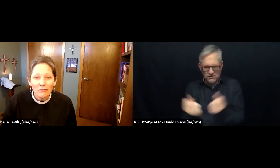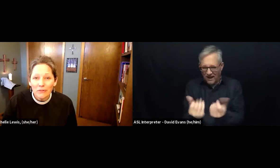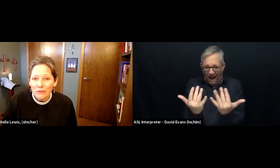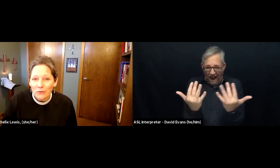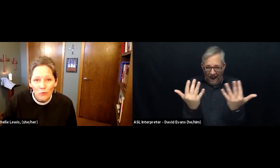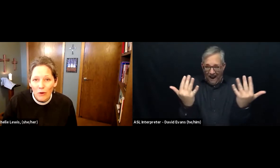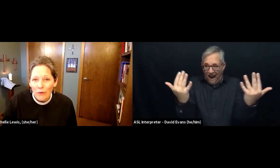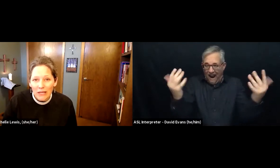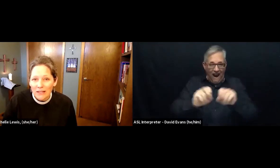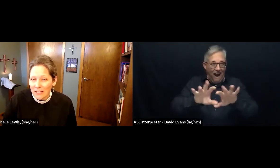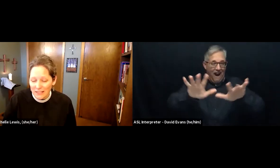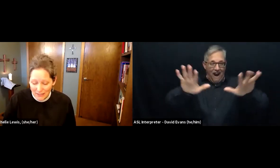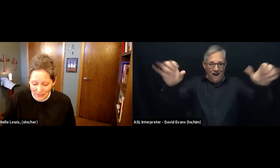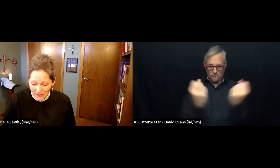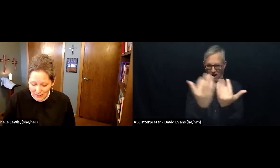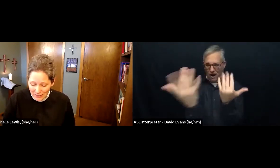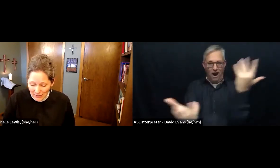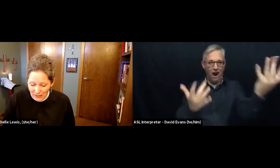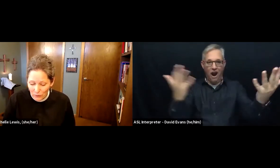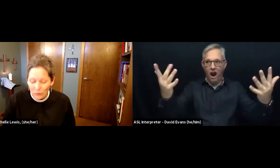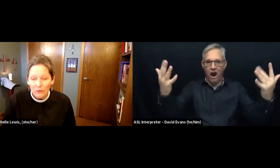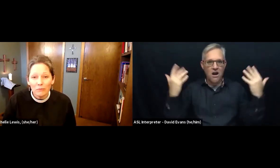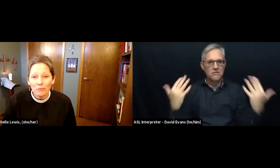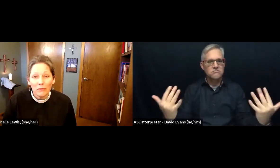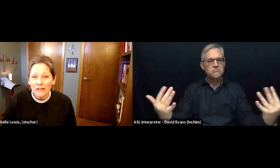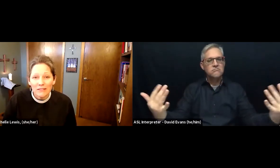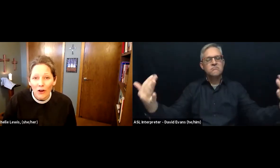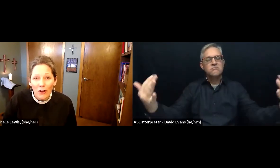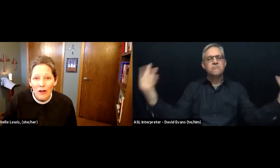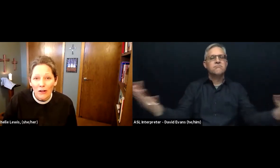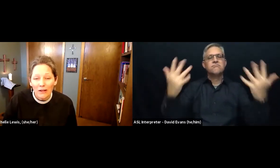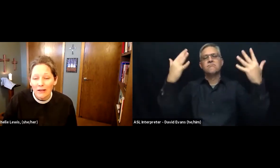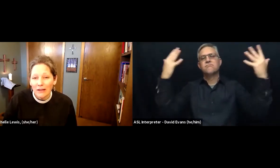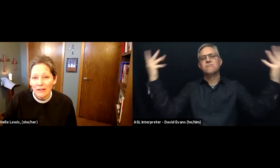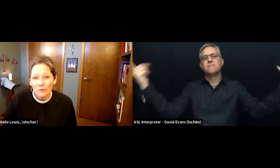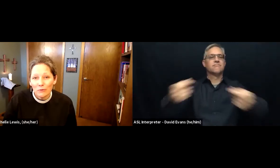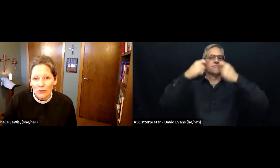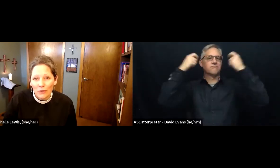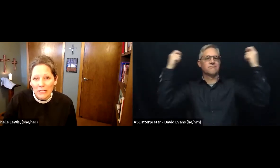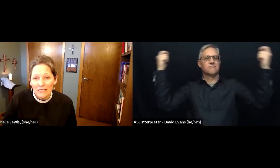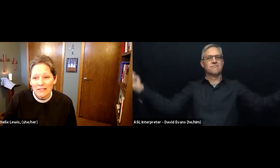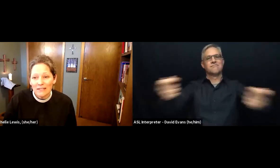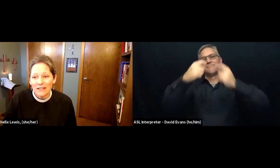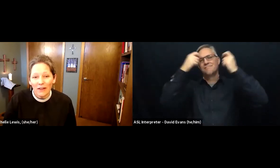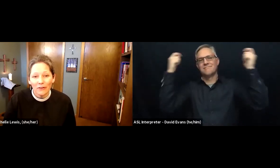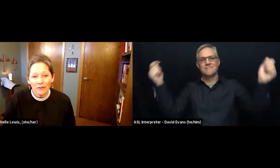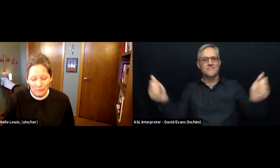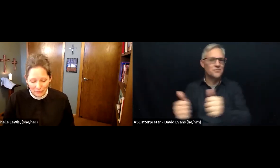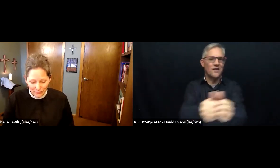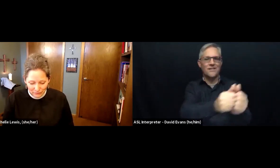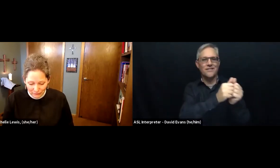all of those growing things will bring us all to rejoice